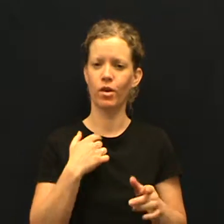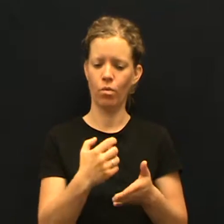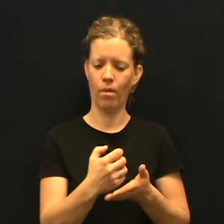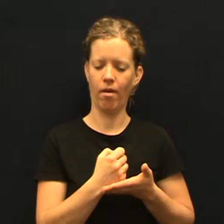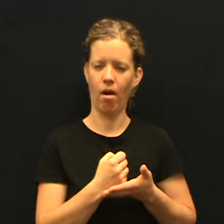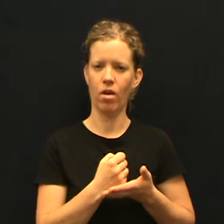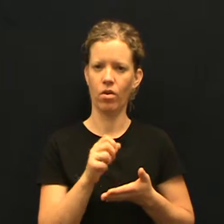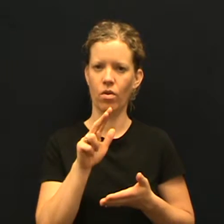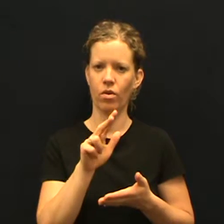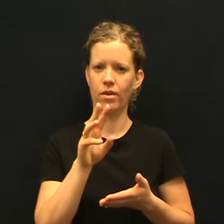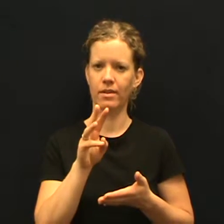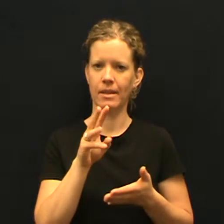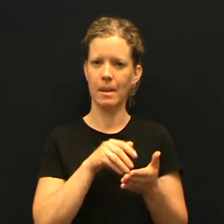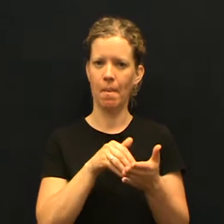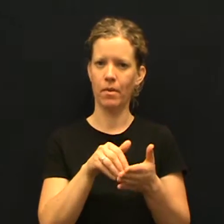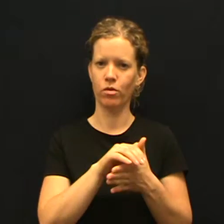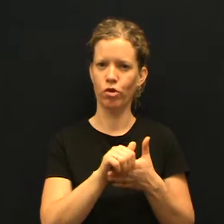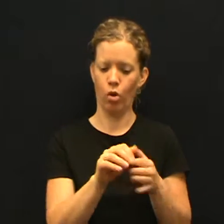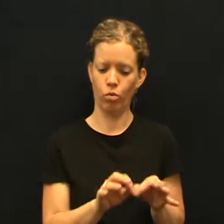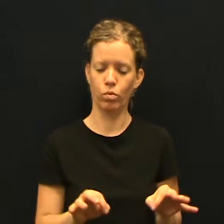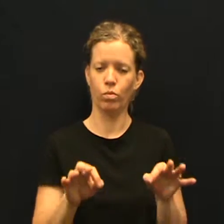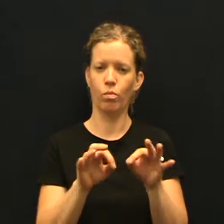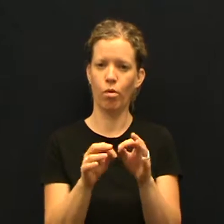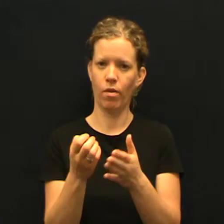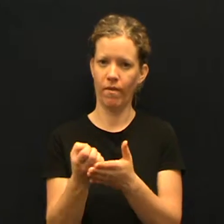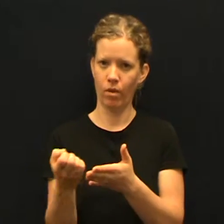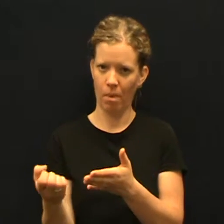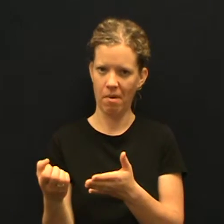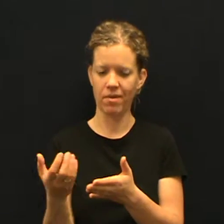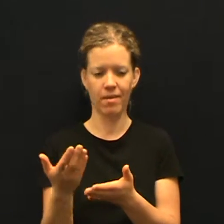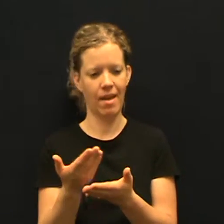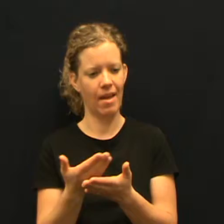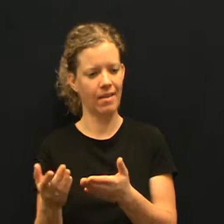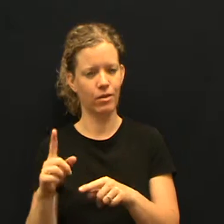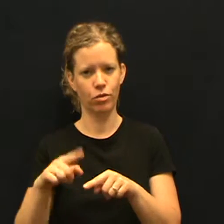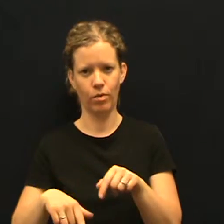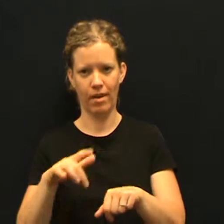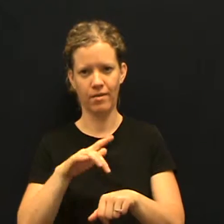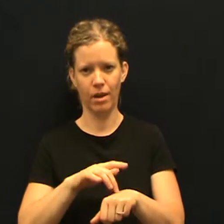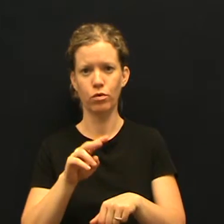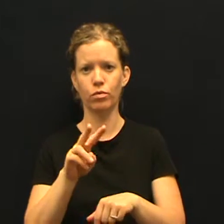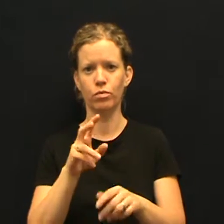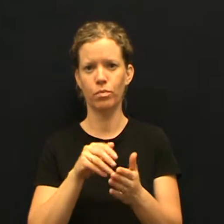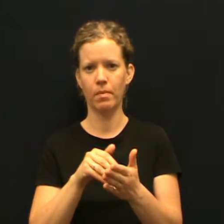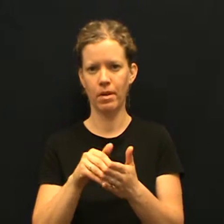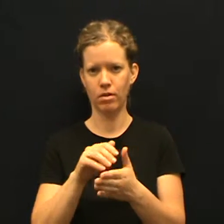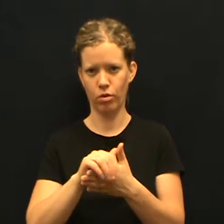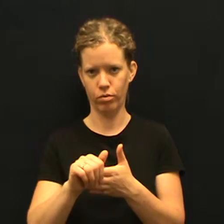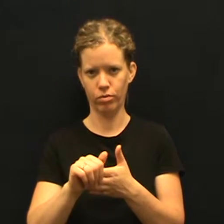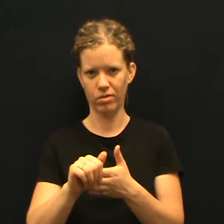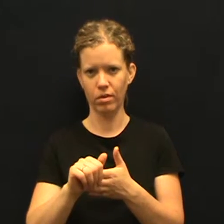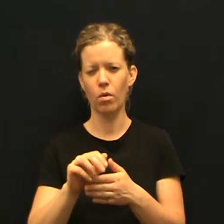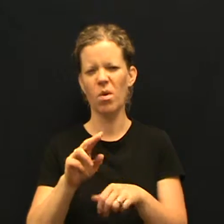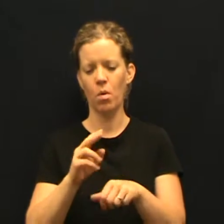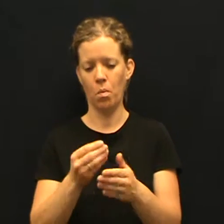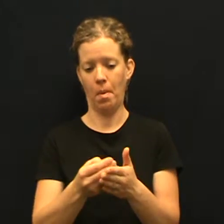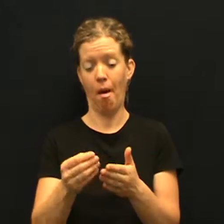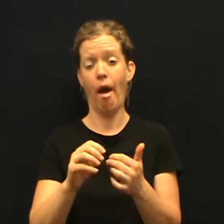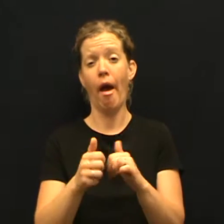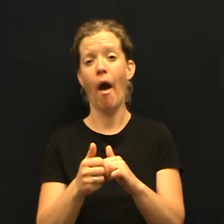$36 million of equipment, and intangibles of $2 million were also purchased with cash. So we need to know those two things,